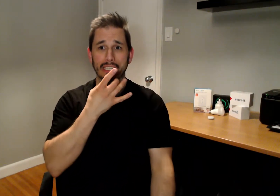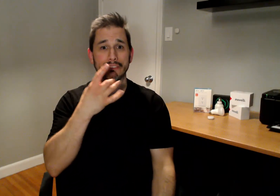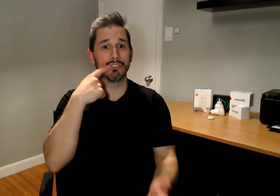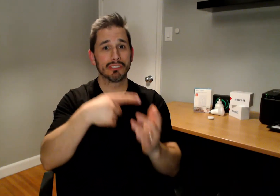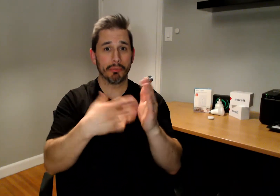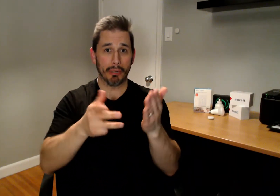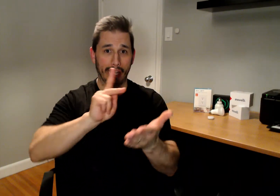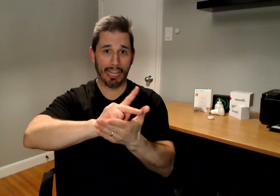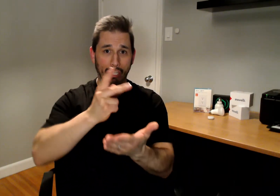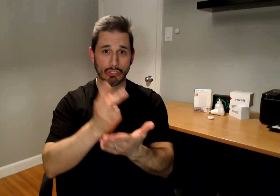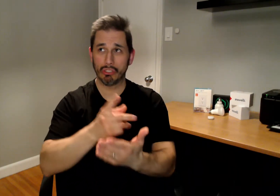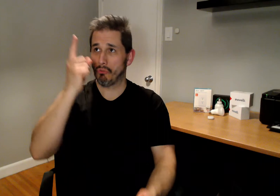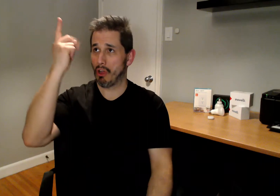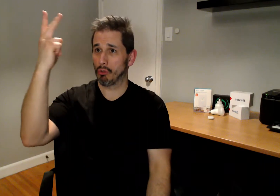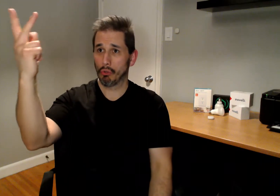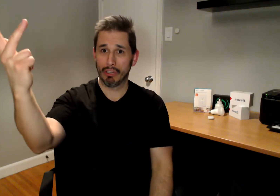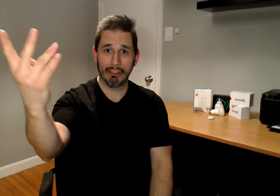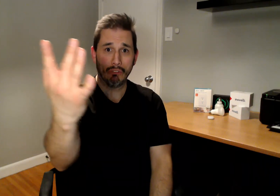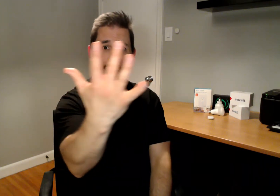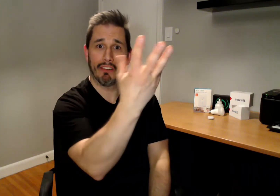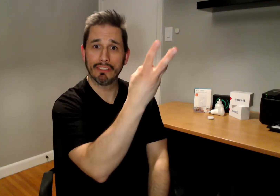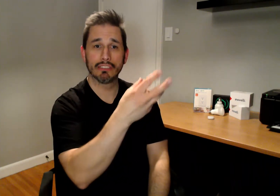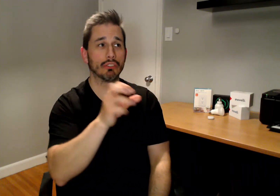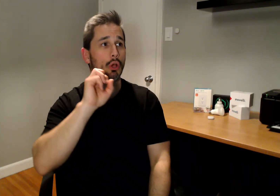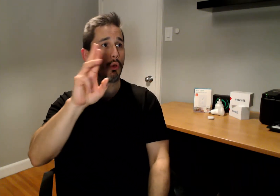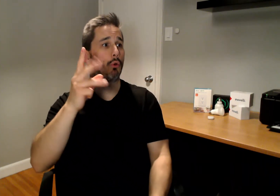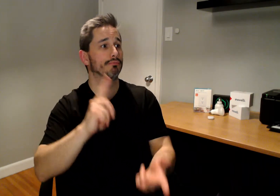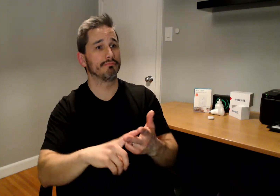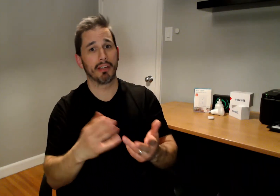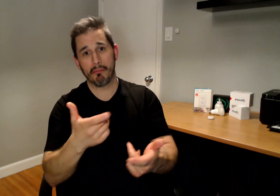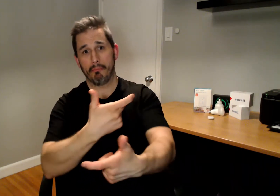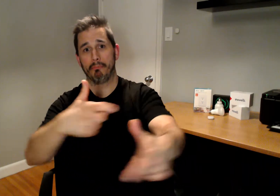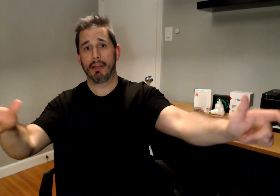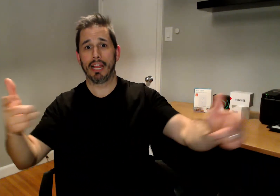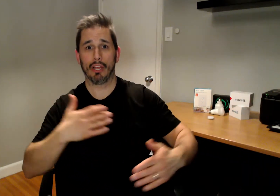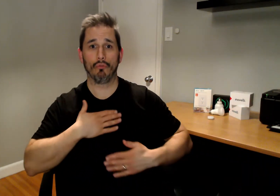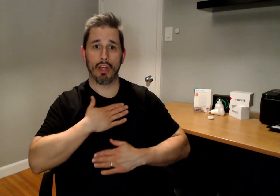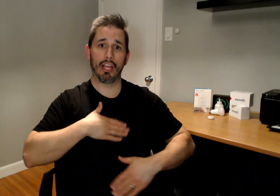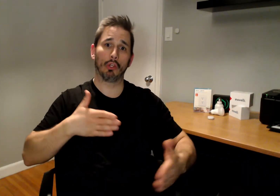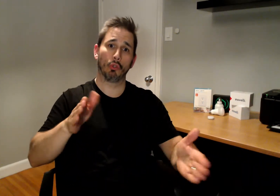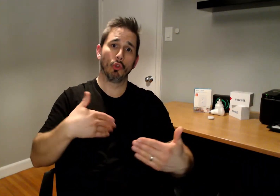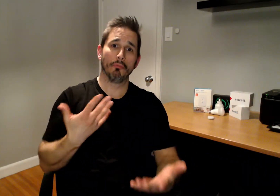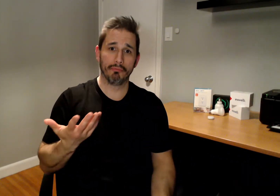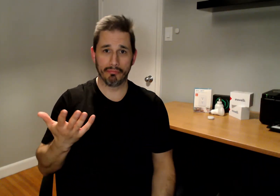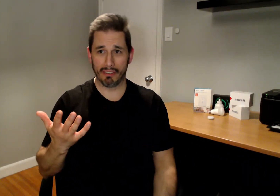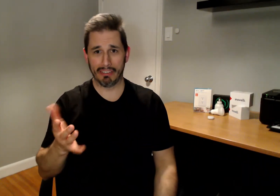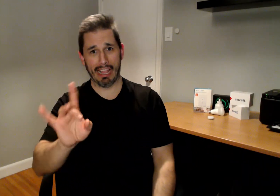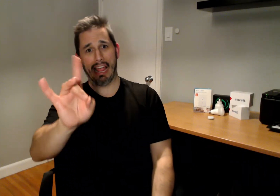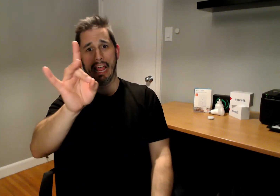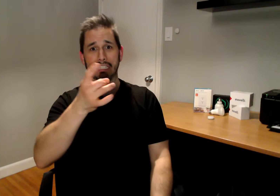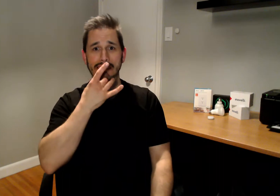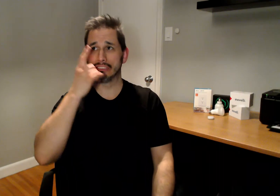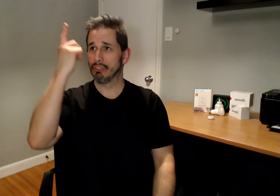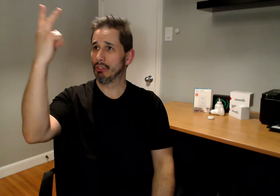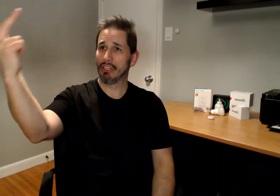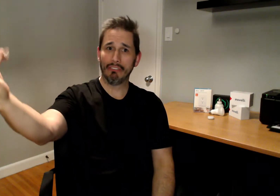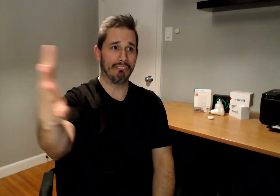in a larger room, like a kitchen or a rec room, maybe there's, 6 to 8 lights in that